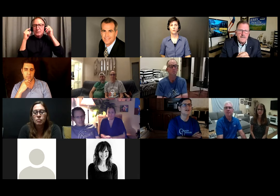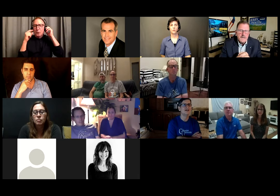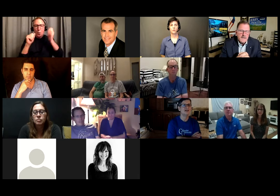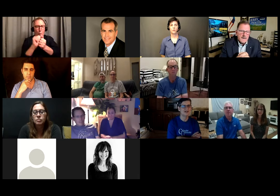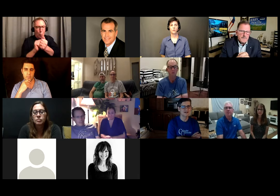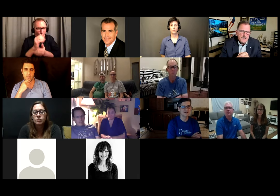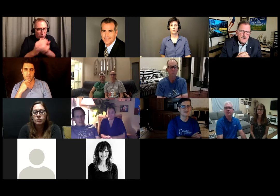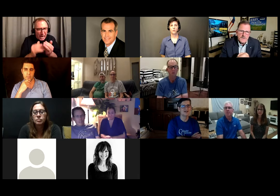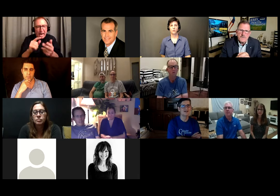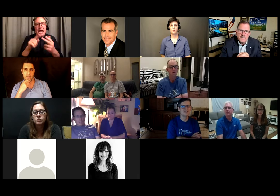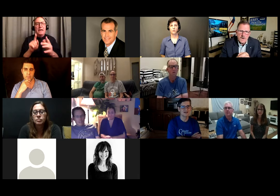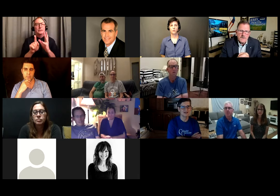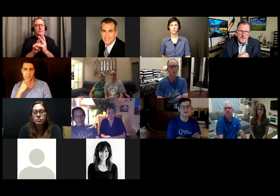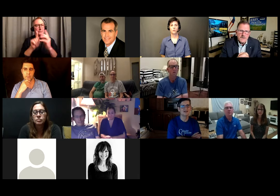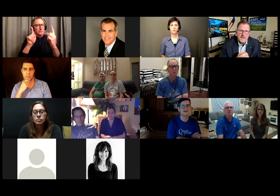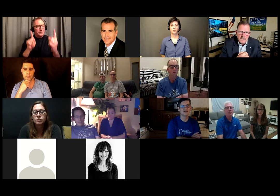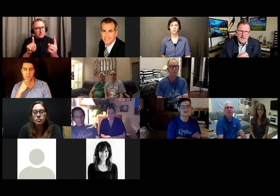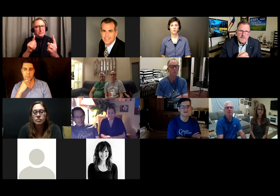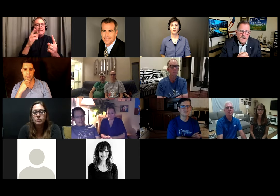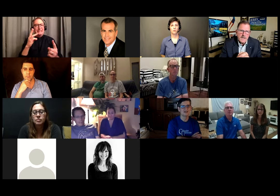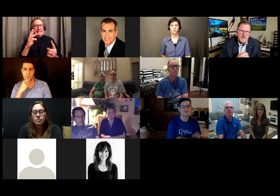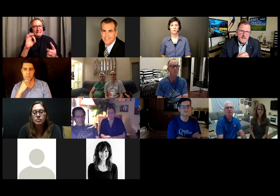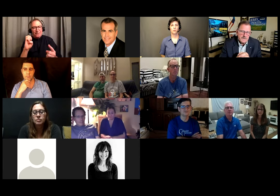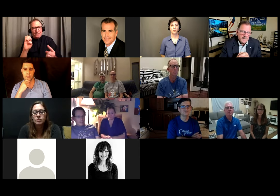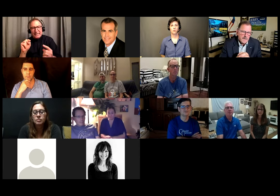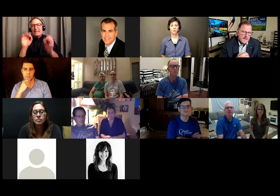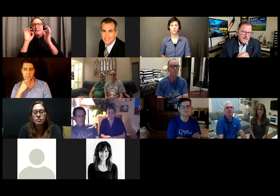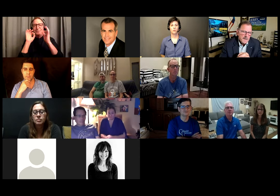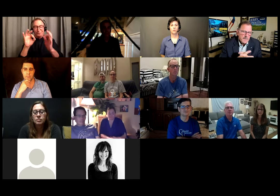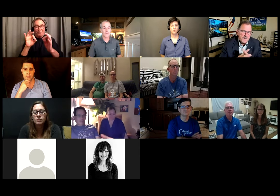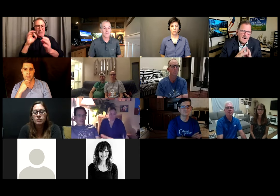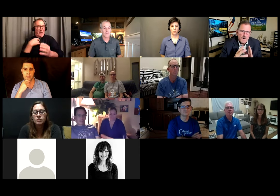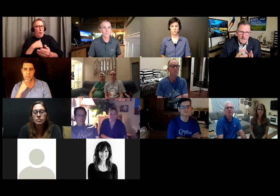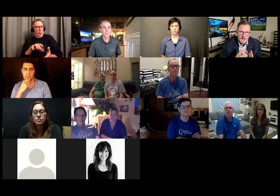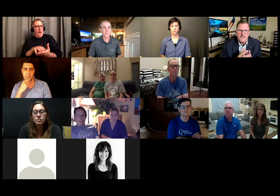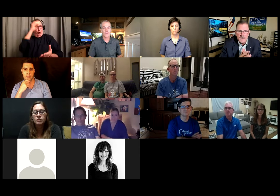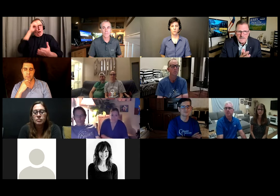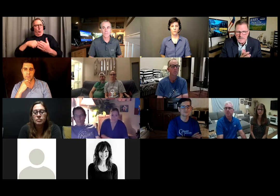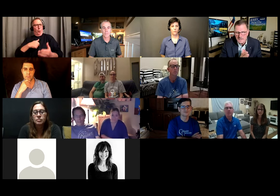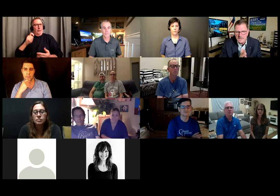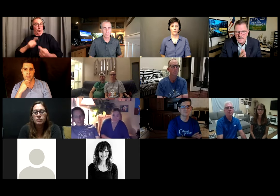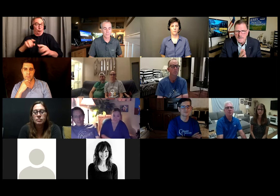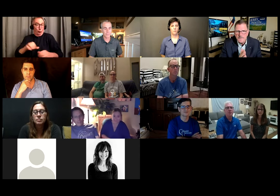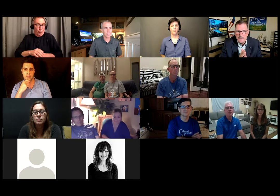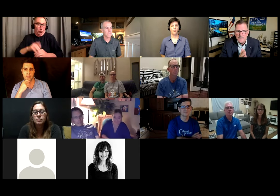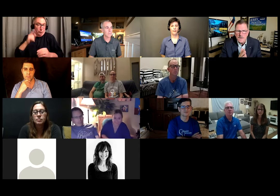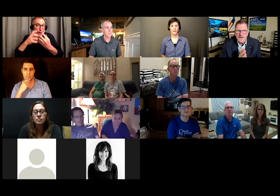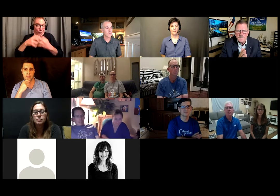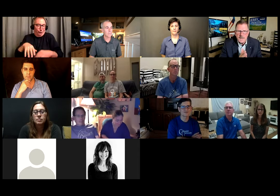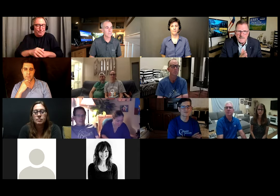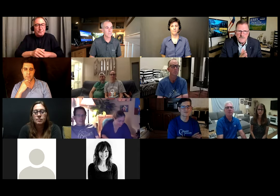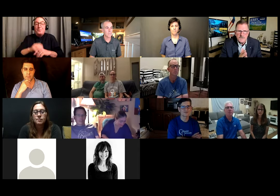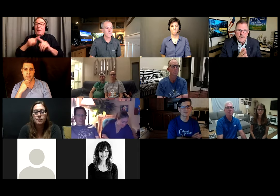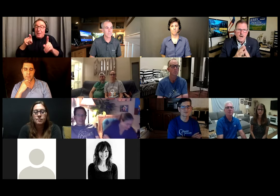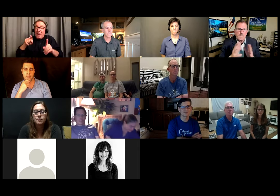6 feet. We do the things we've all learned to do. I think we're all going to come out of this okay. But there are other things in the city that we have to